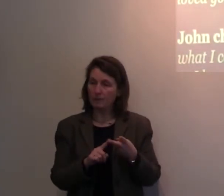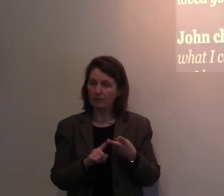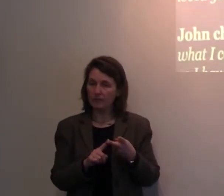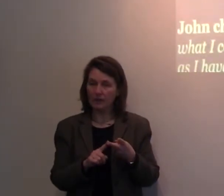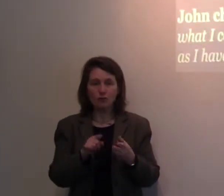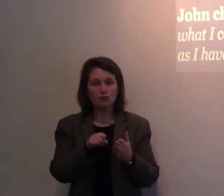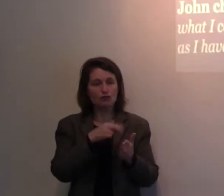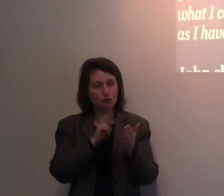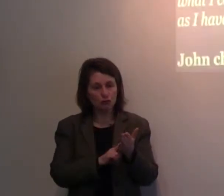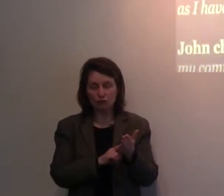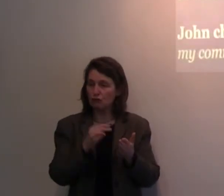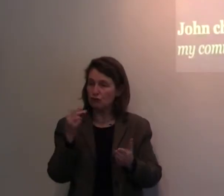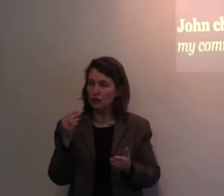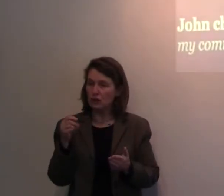John chapter 15, verse